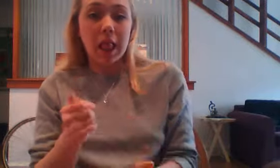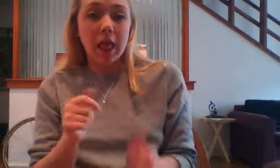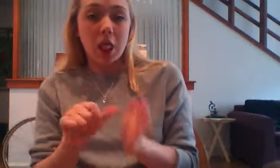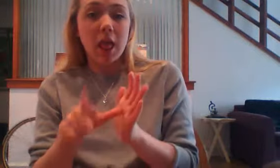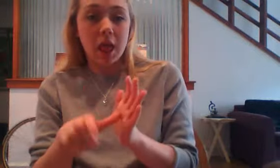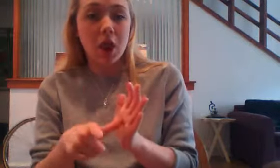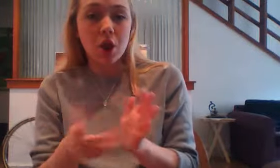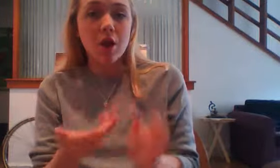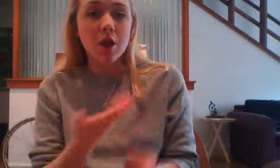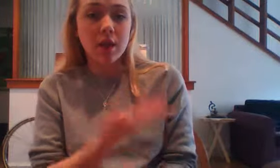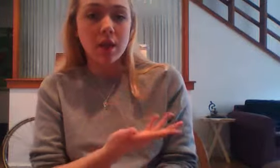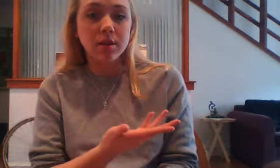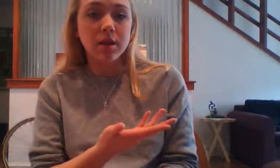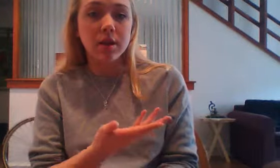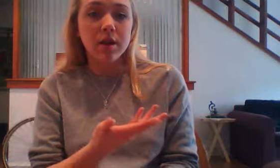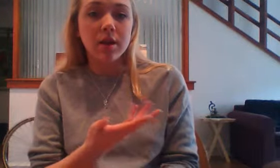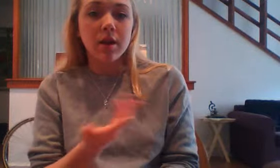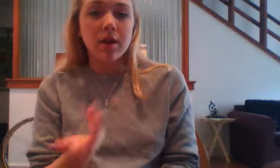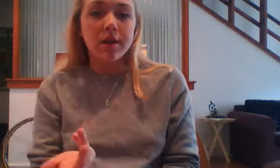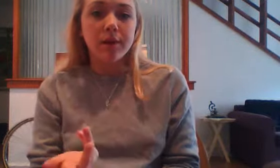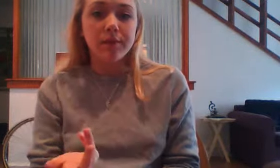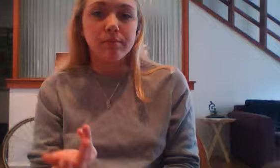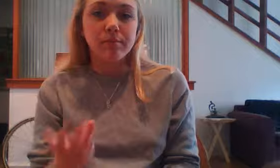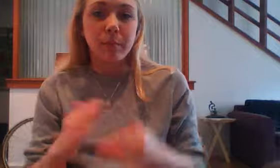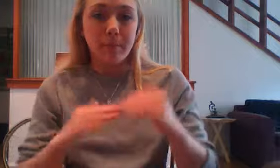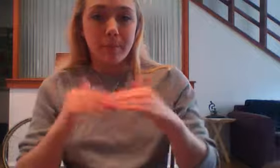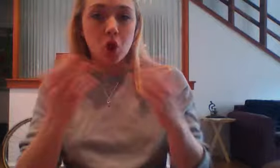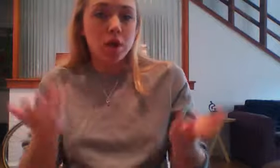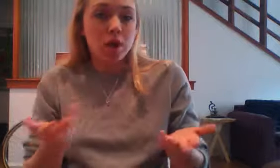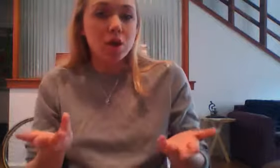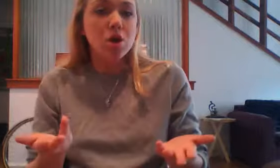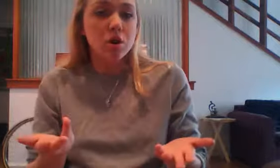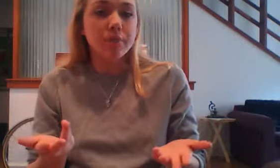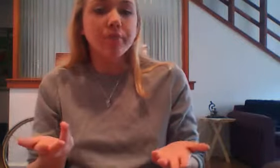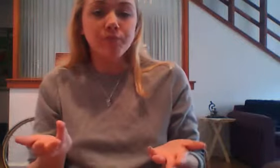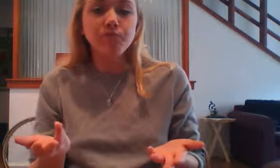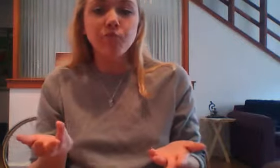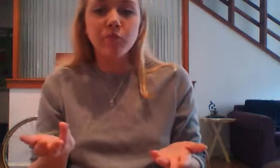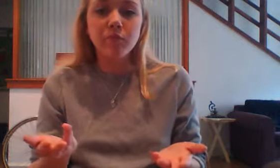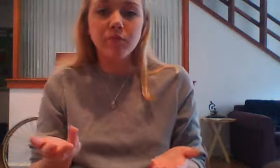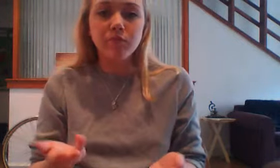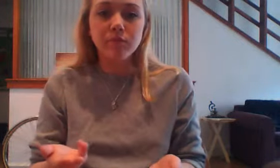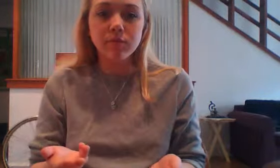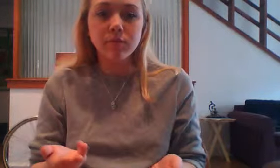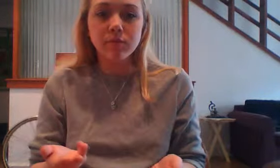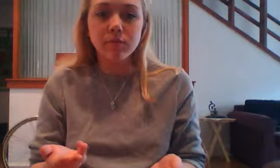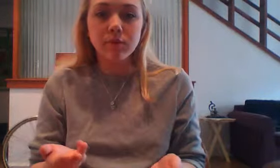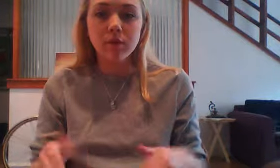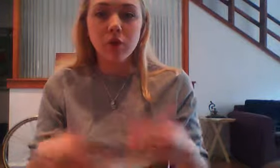now. You're probably in. When you approach the front of the building, there are two steps to enter the